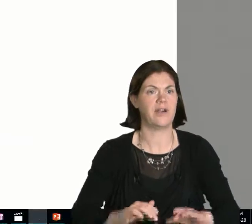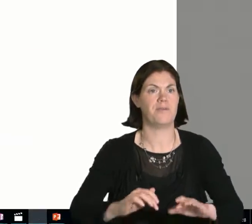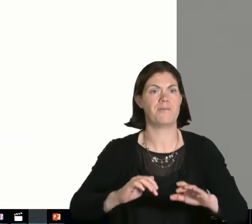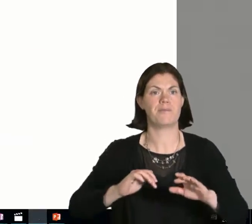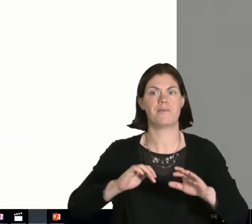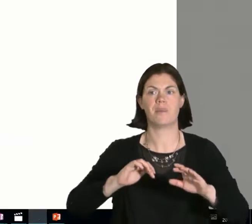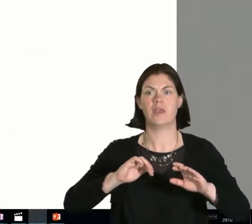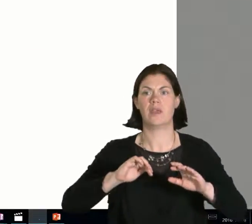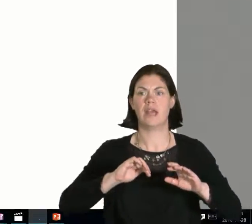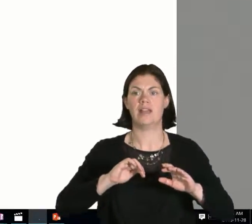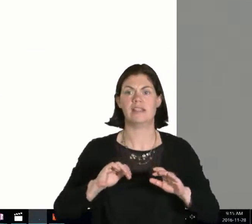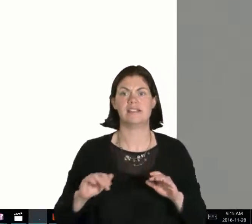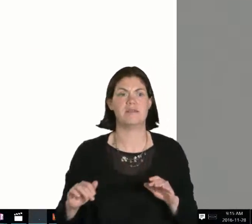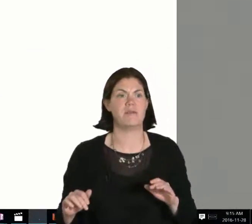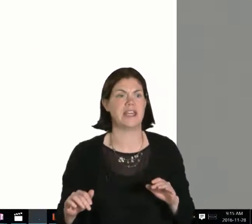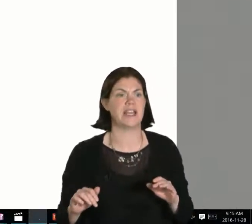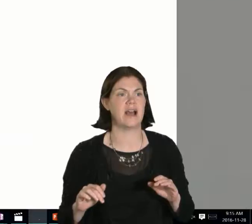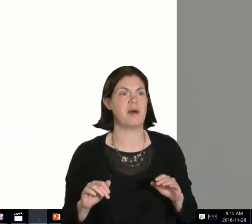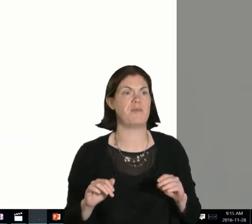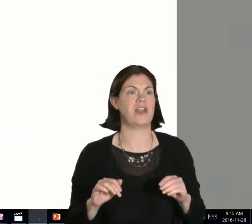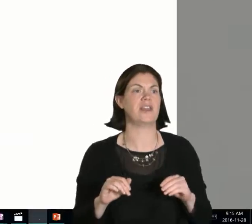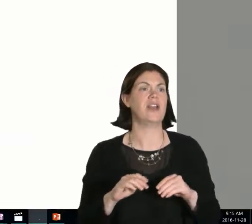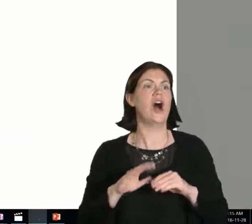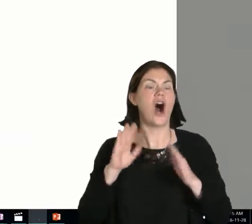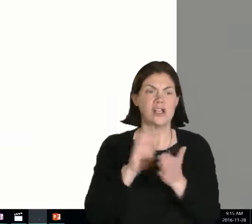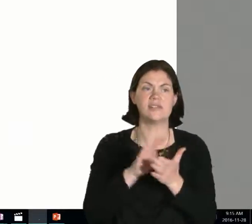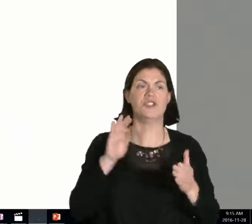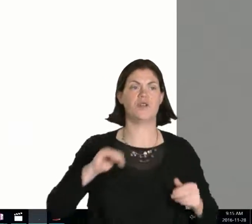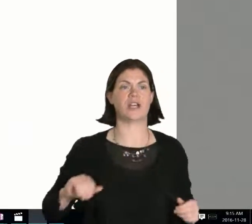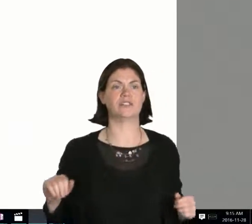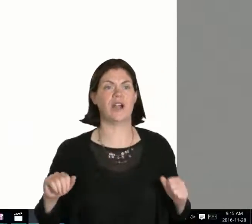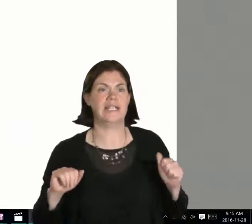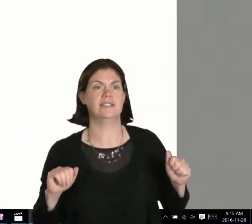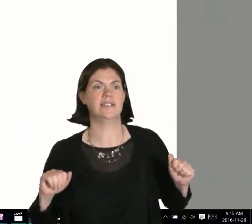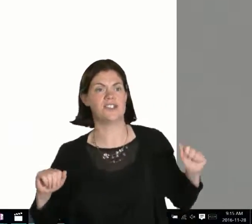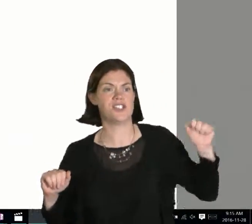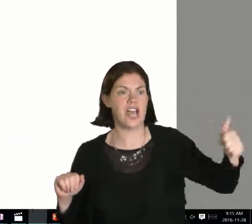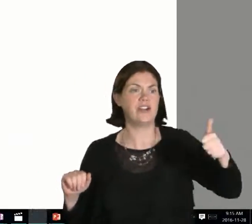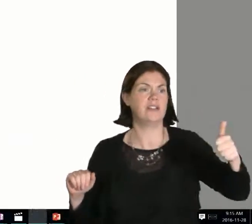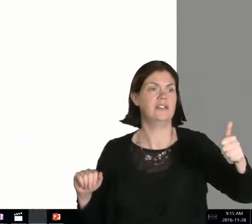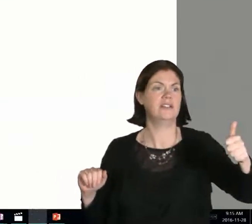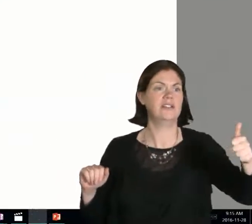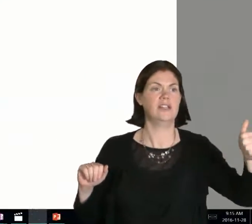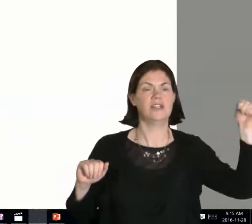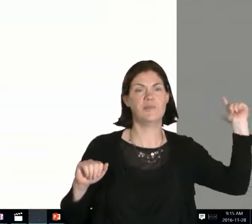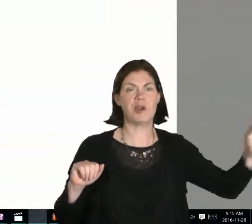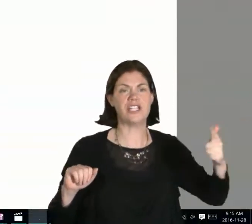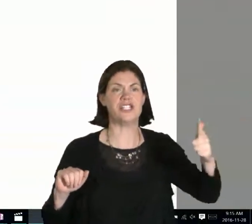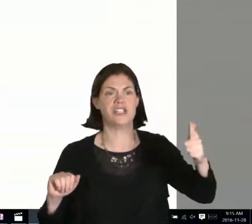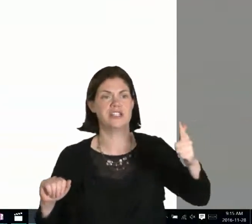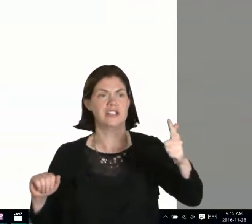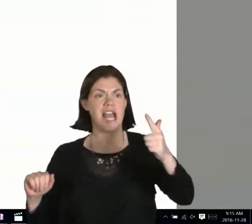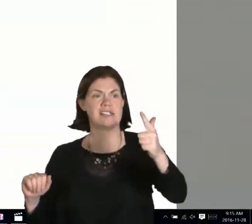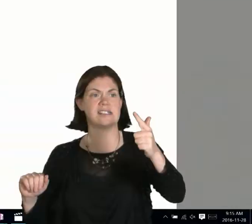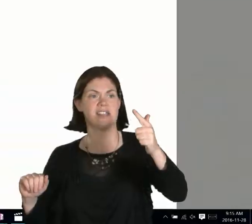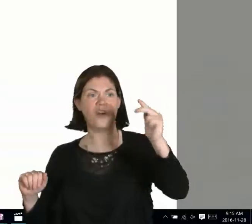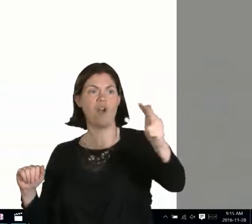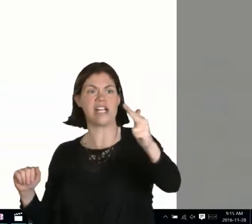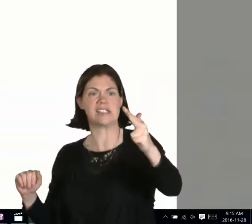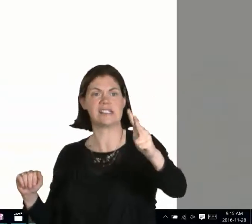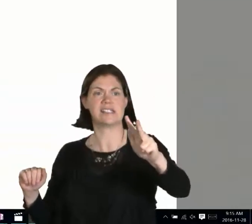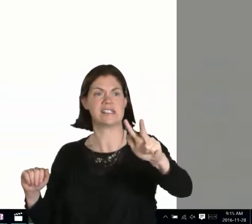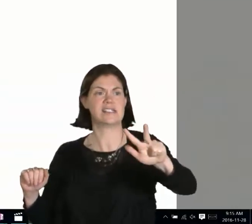There we go. And let's see what we can come up with. Awesome, Jonah. Great. There's the title. The bridge. Yes.